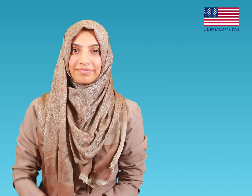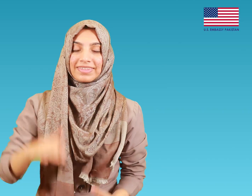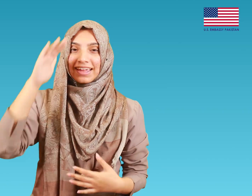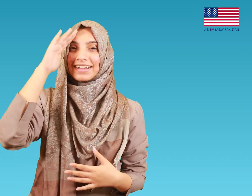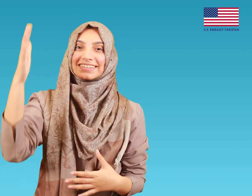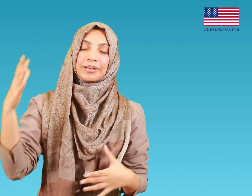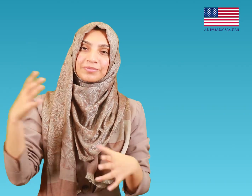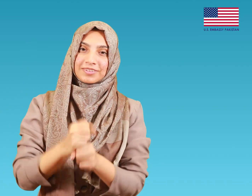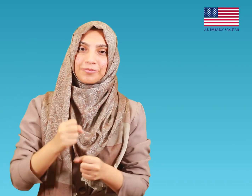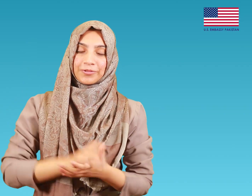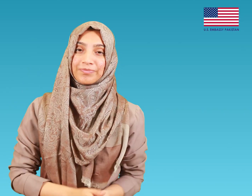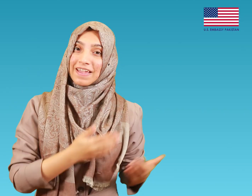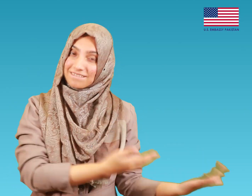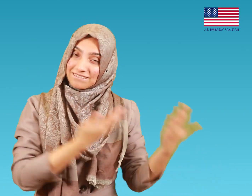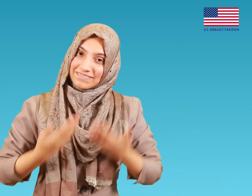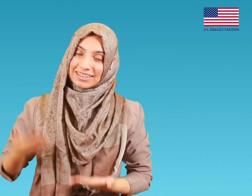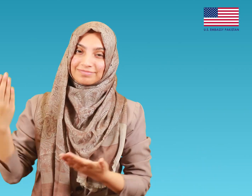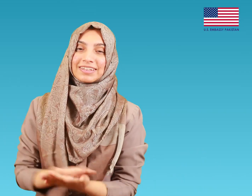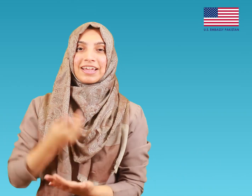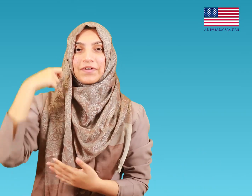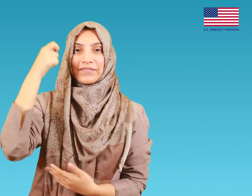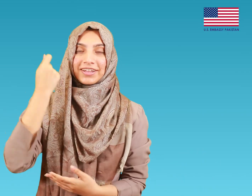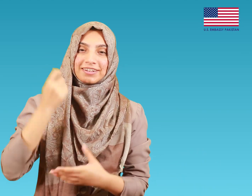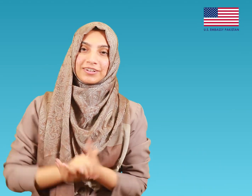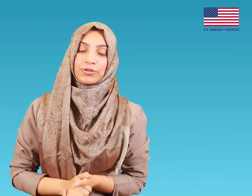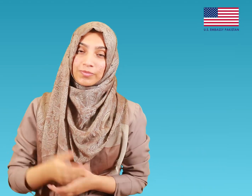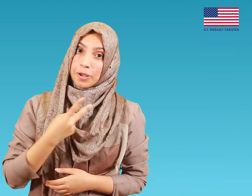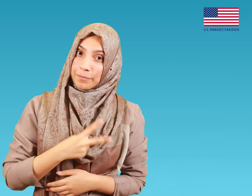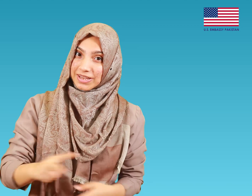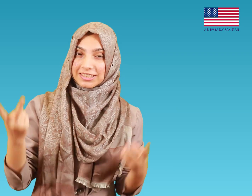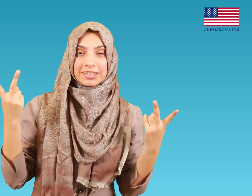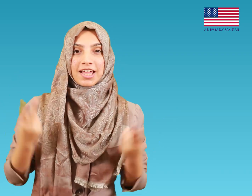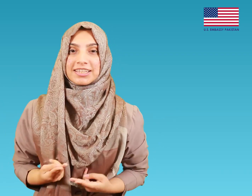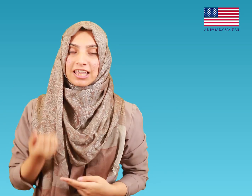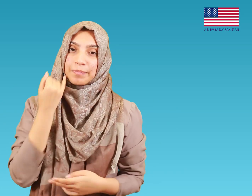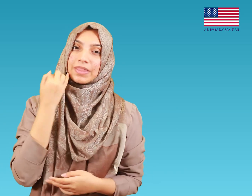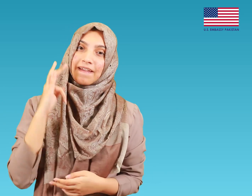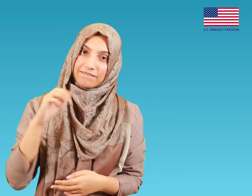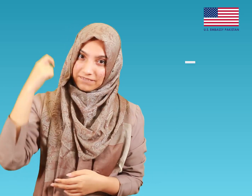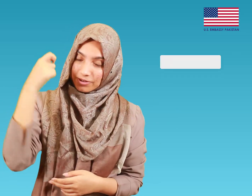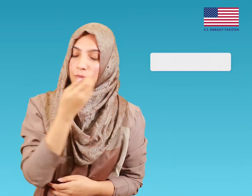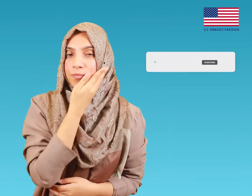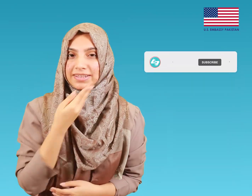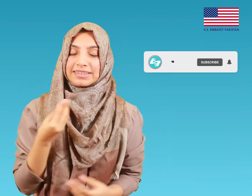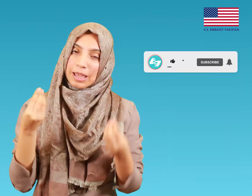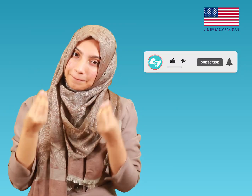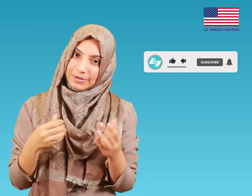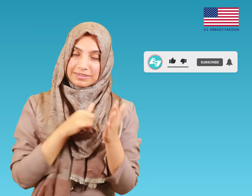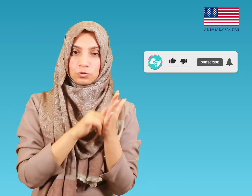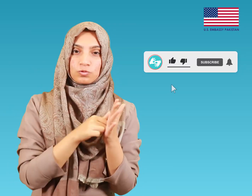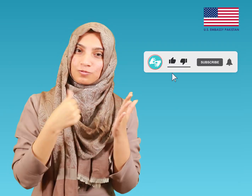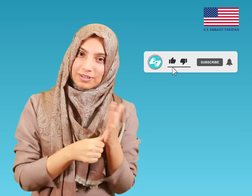Assalamu alaikum everyone and welcome back to yet another informative video. As always, if you enjoy our videos, make sure that you are subscribed